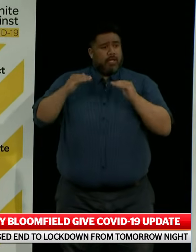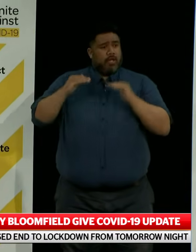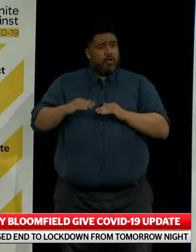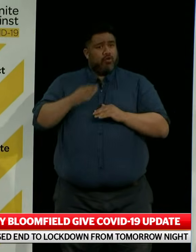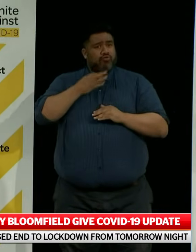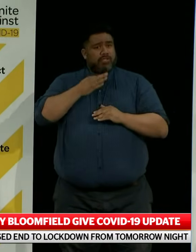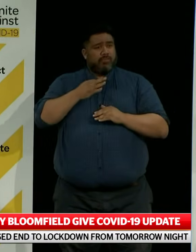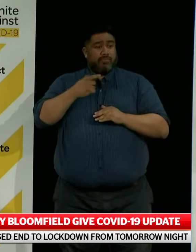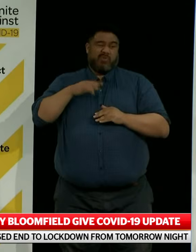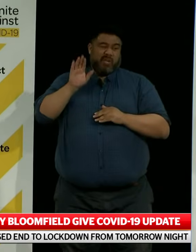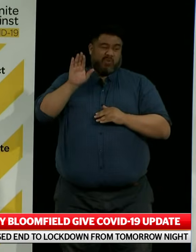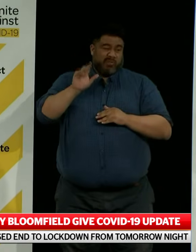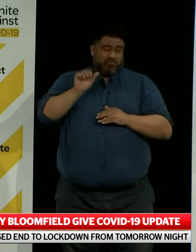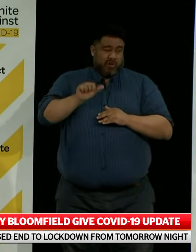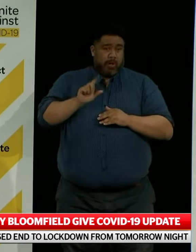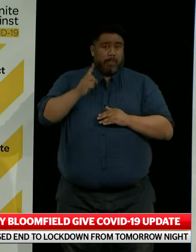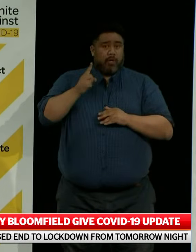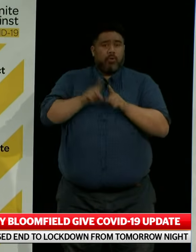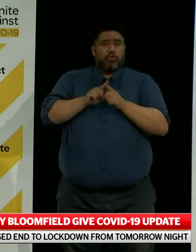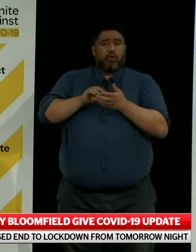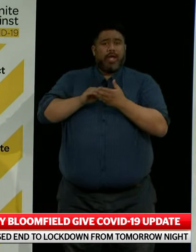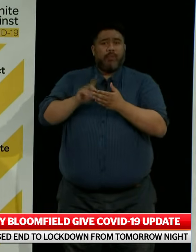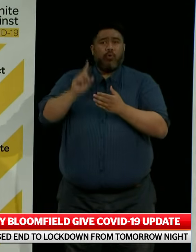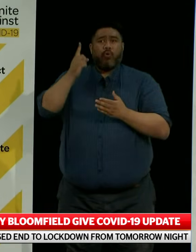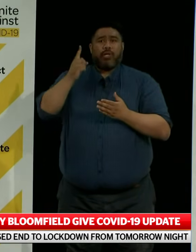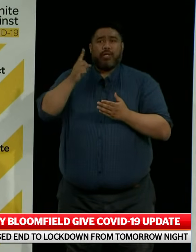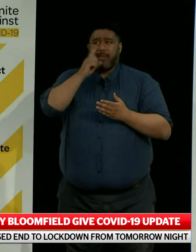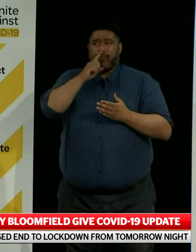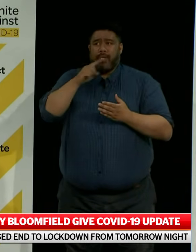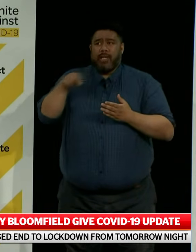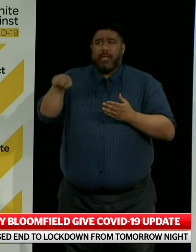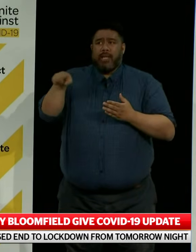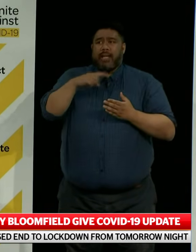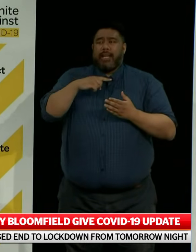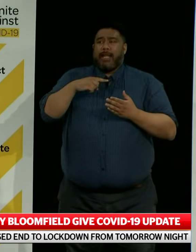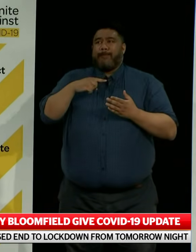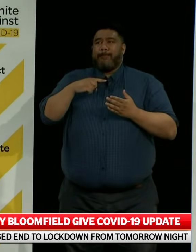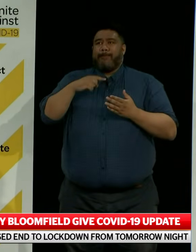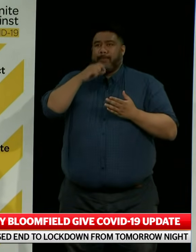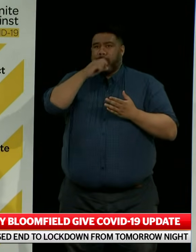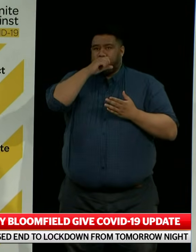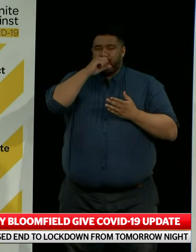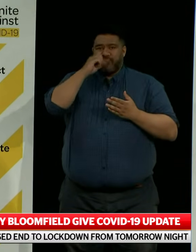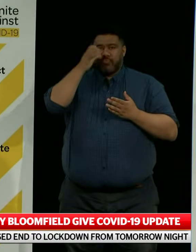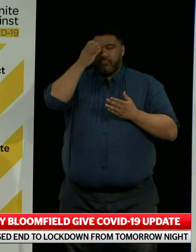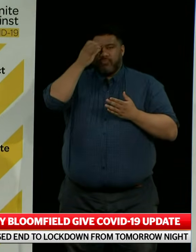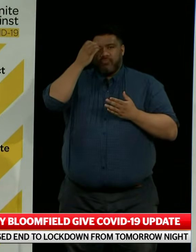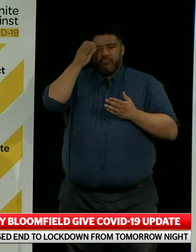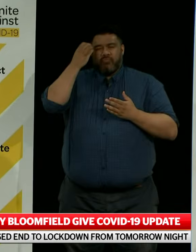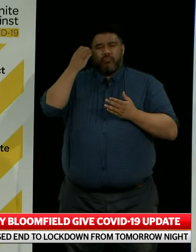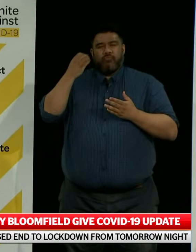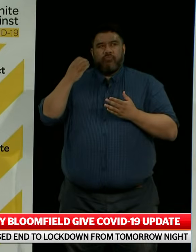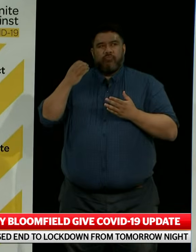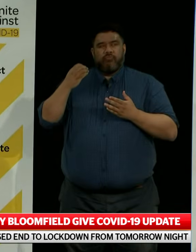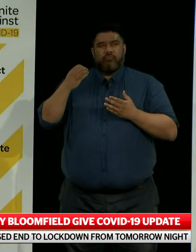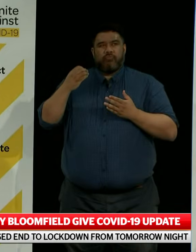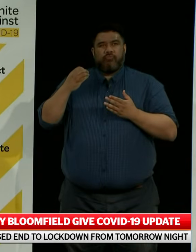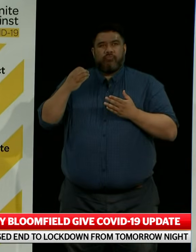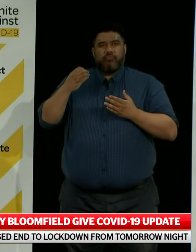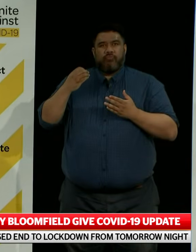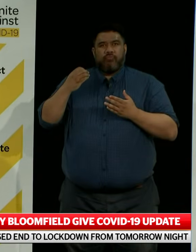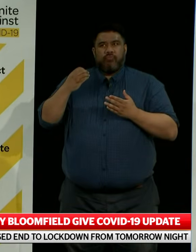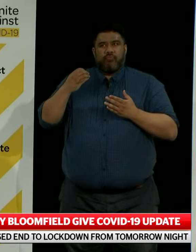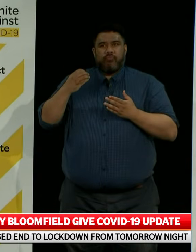but it may also help Aucklanders stick with the things that actually are higher risk. So we don't want people to